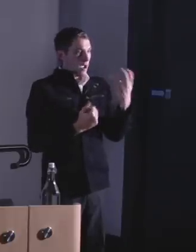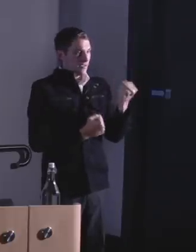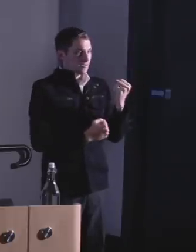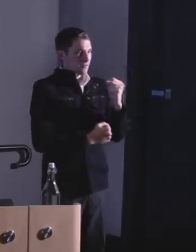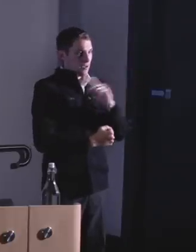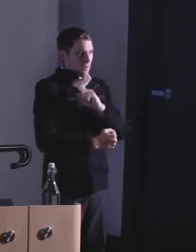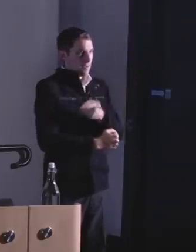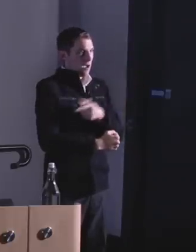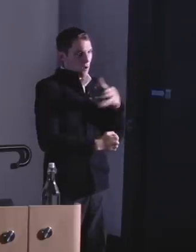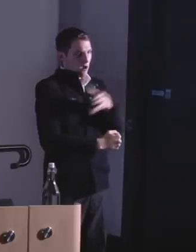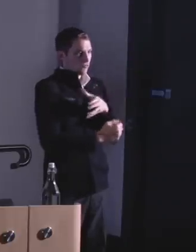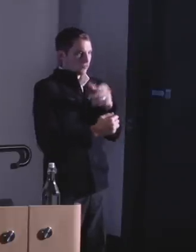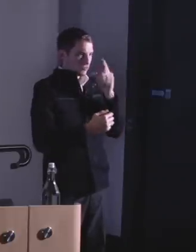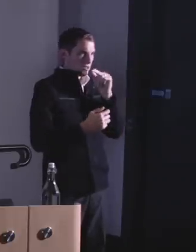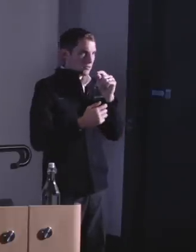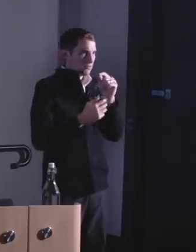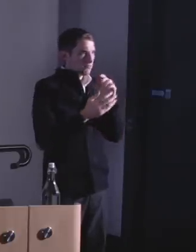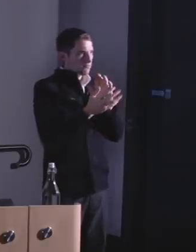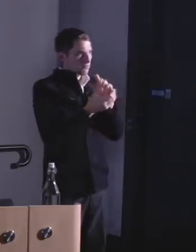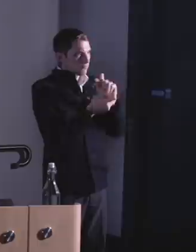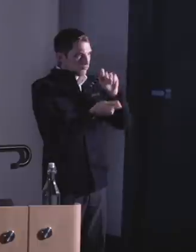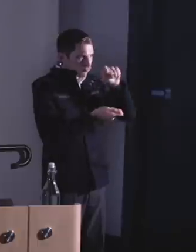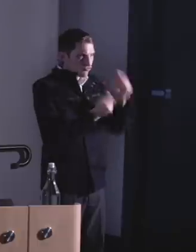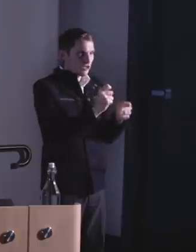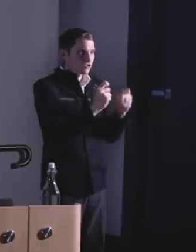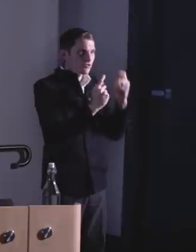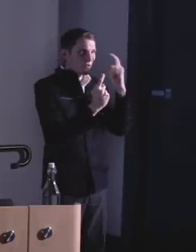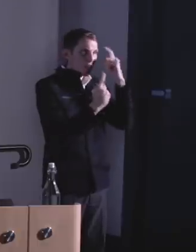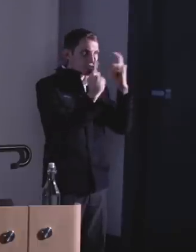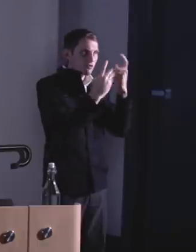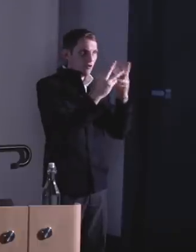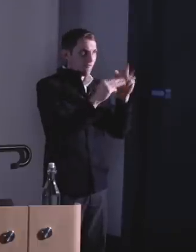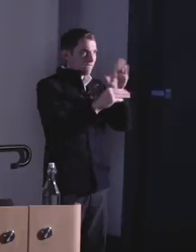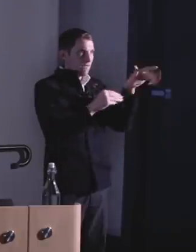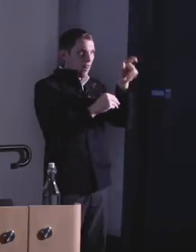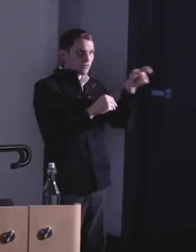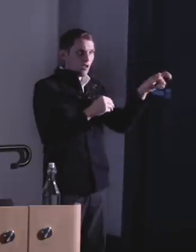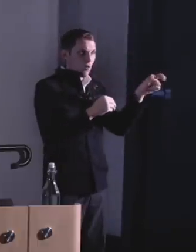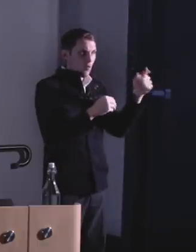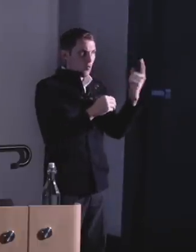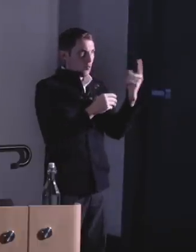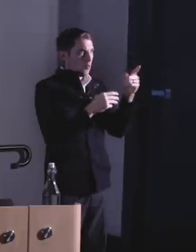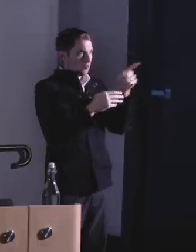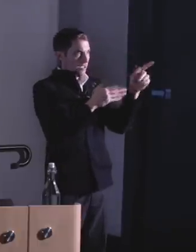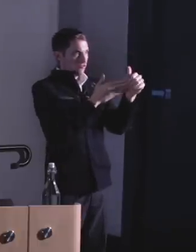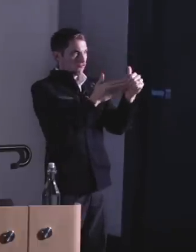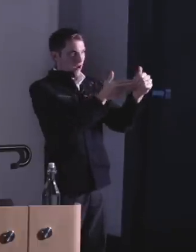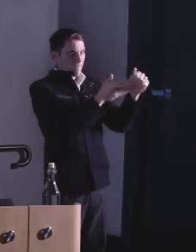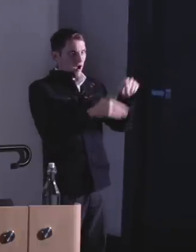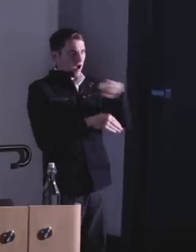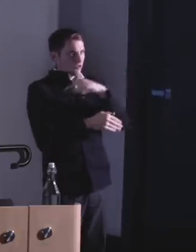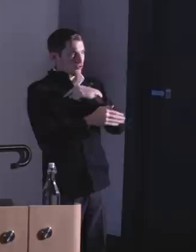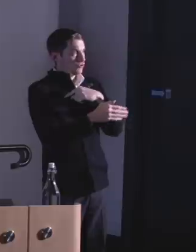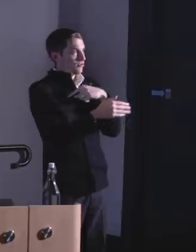to change the mindset of leaders who are seemingly driving us to